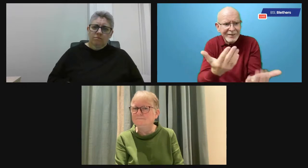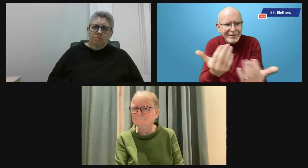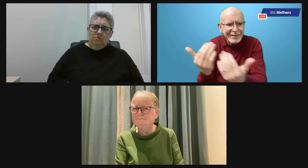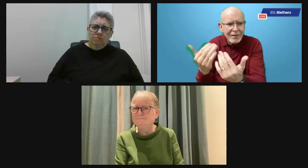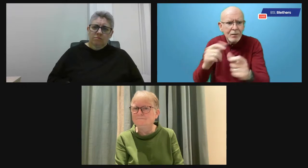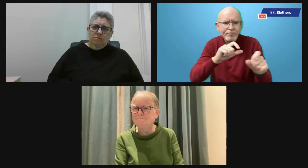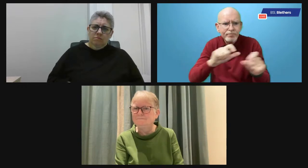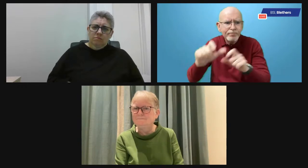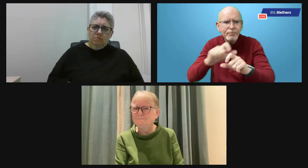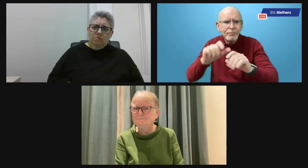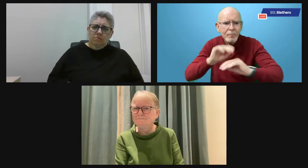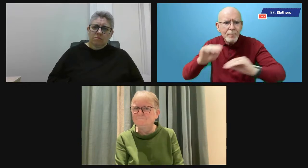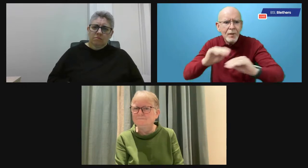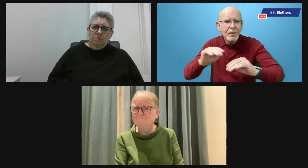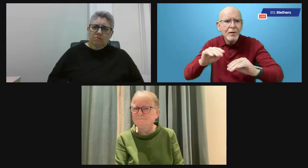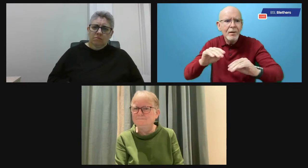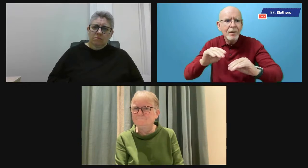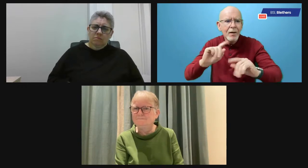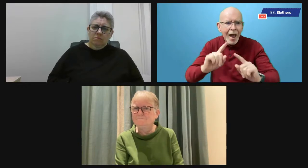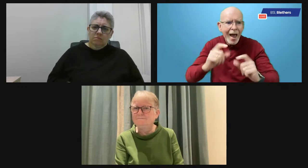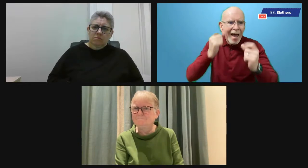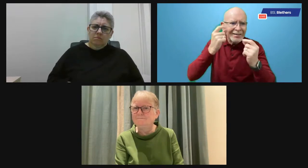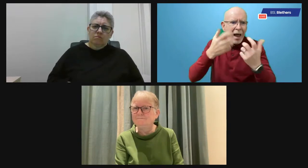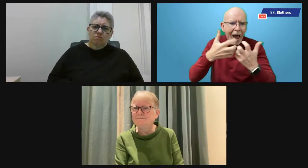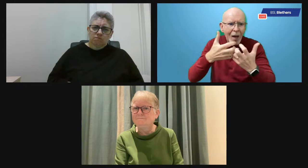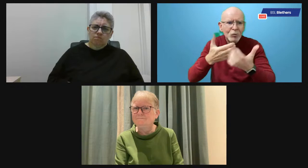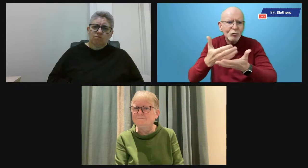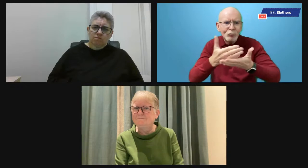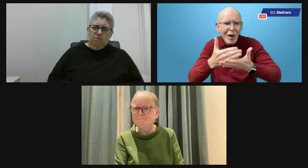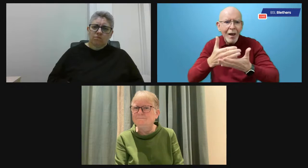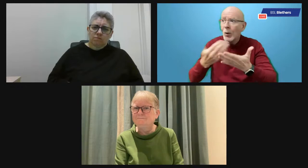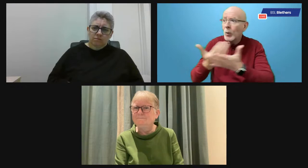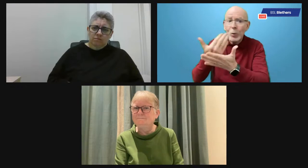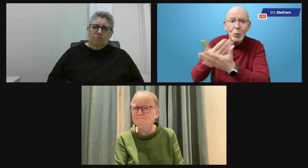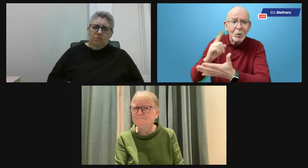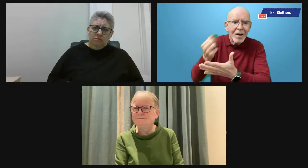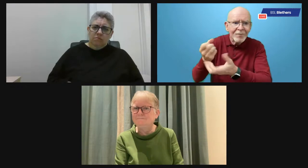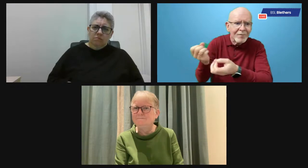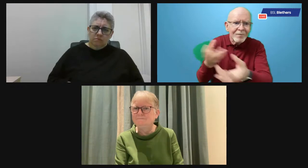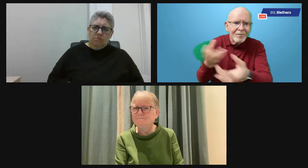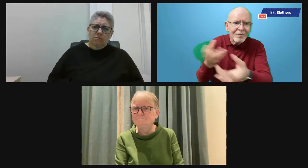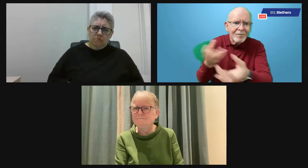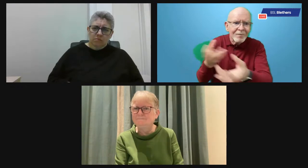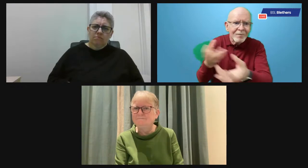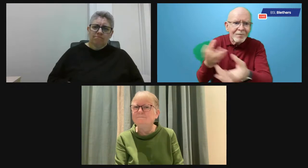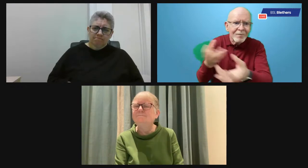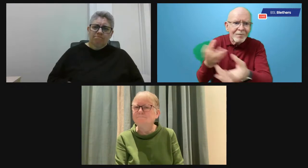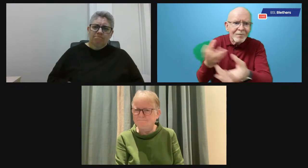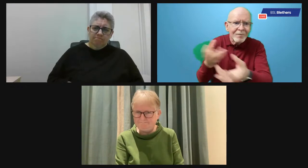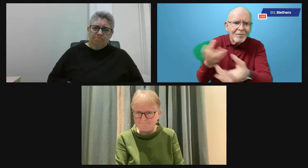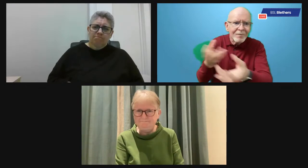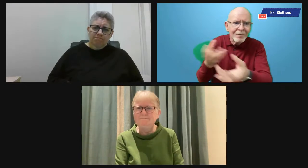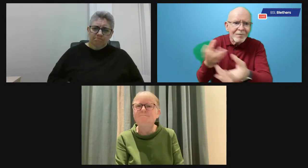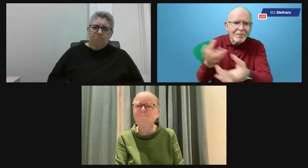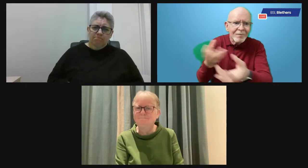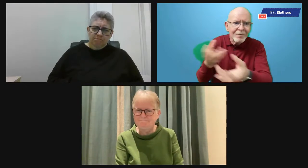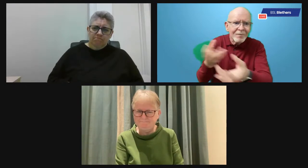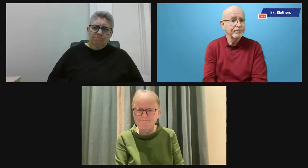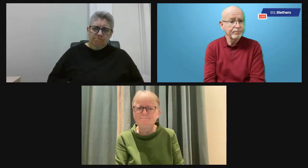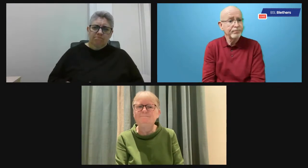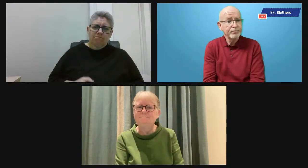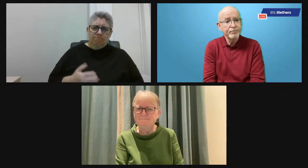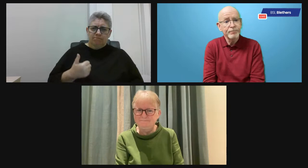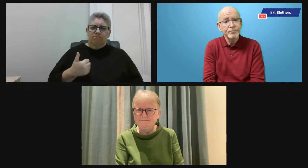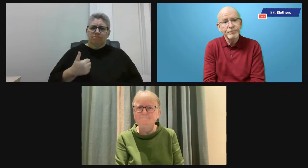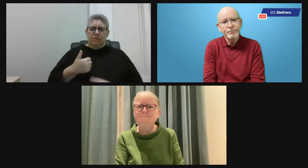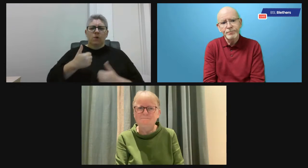that supportive bond would instill encouragement and confidence in everyone. Also, it's a good way of sharing ideas and good